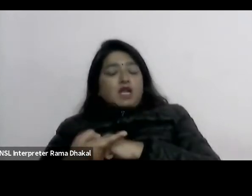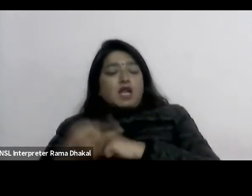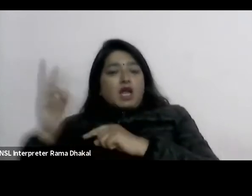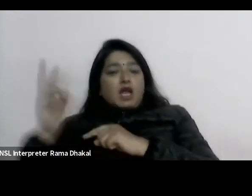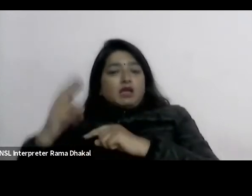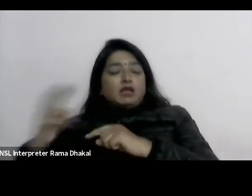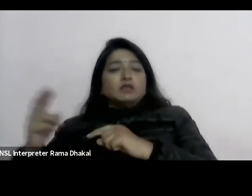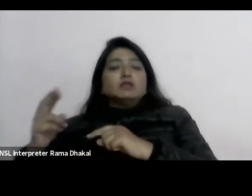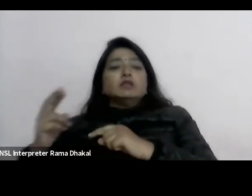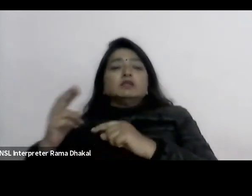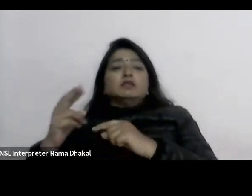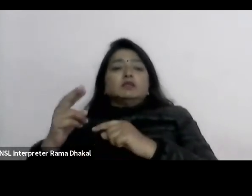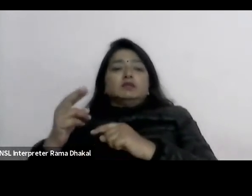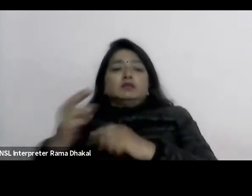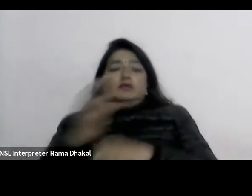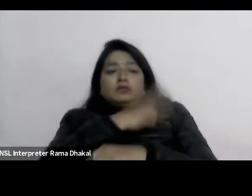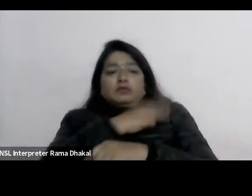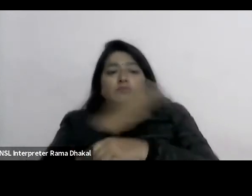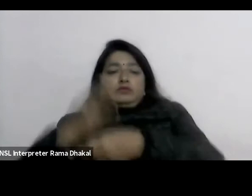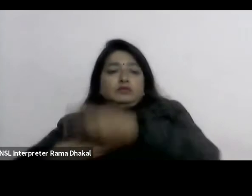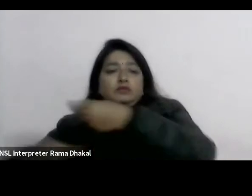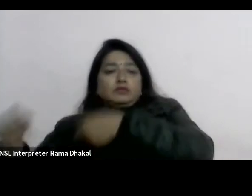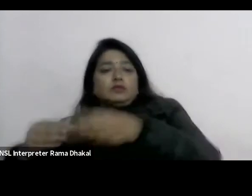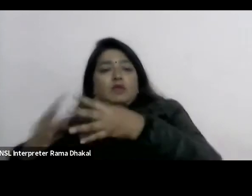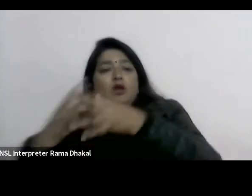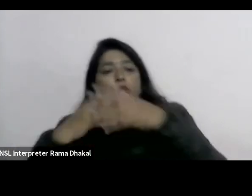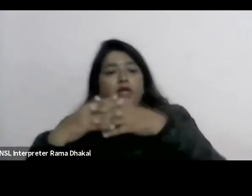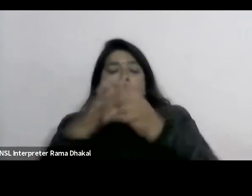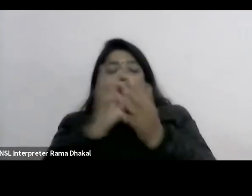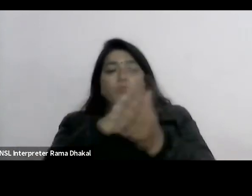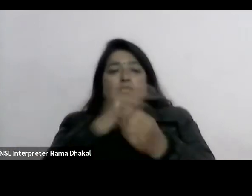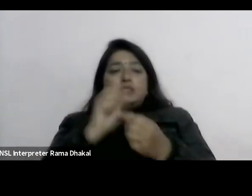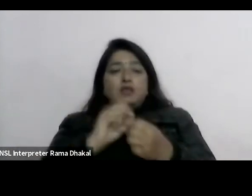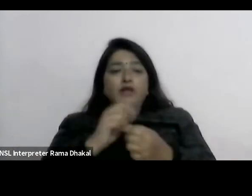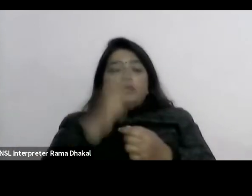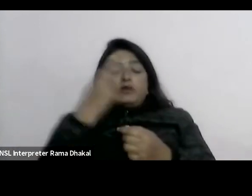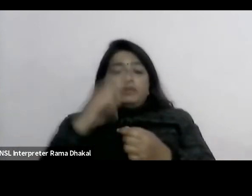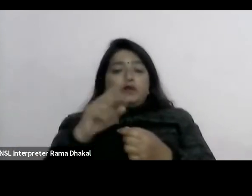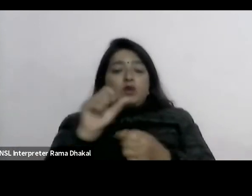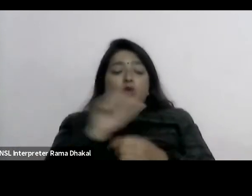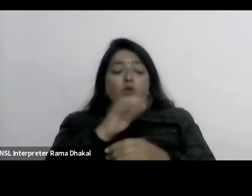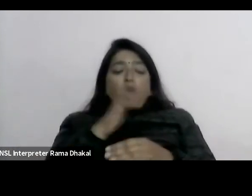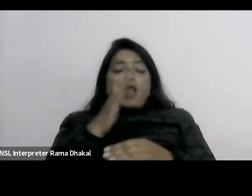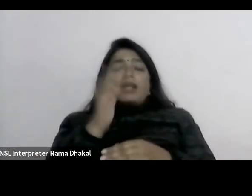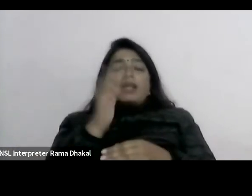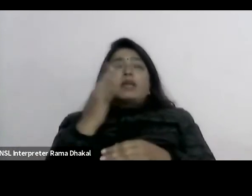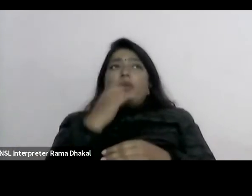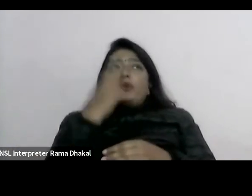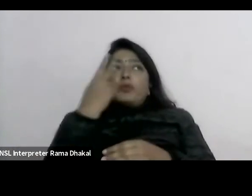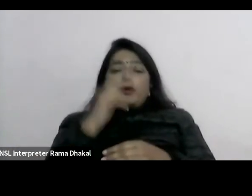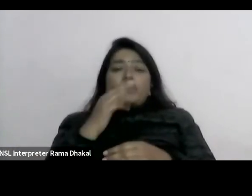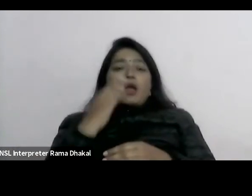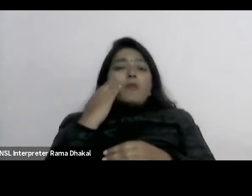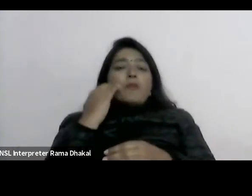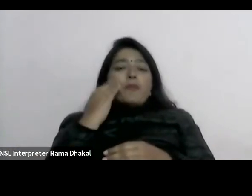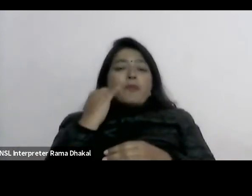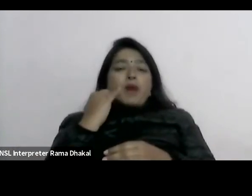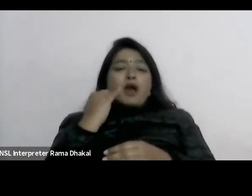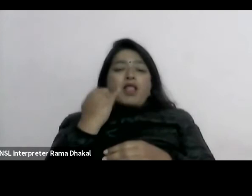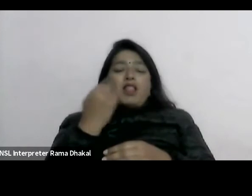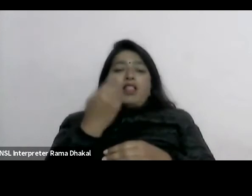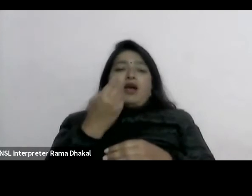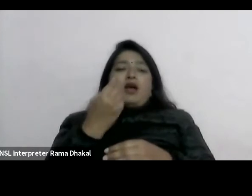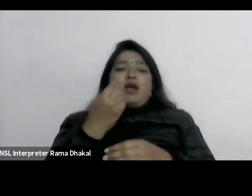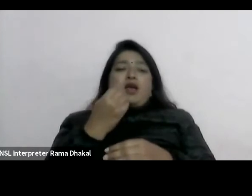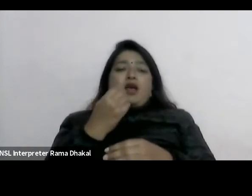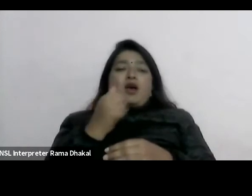talks about the concept of witnessing. What she says is whether we're in the women's rights world or the human rights